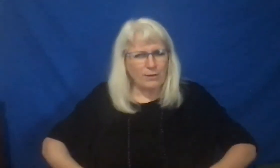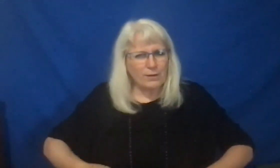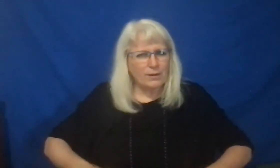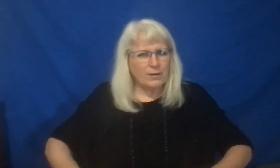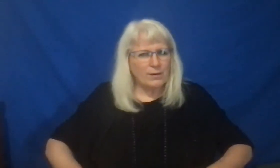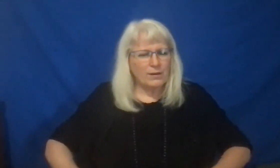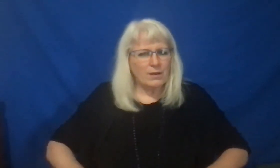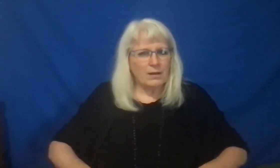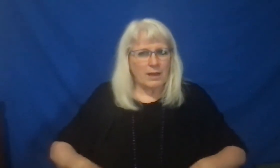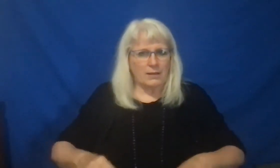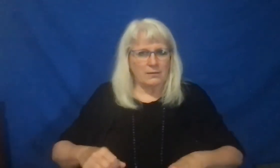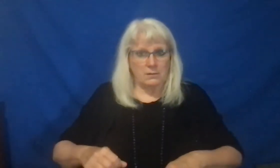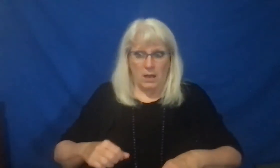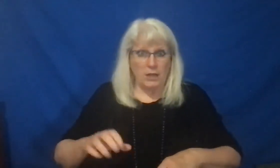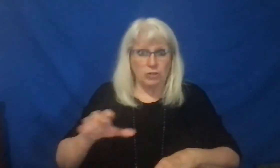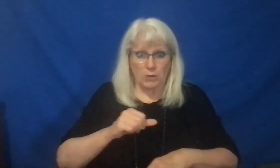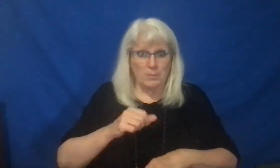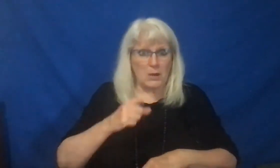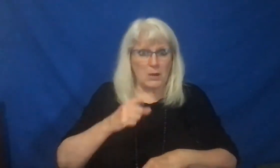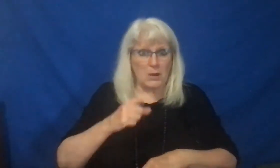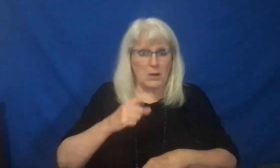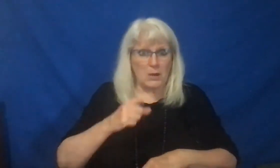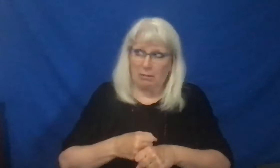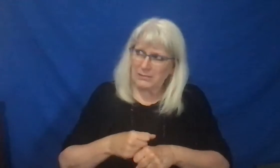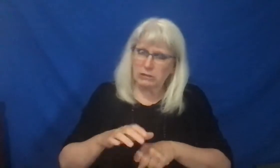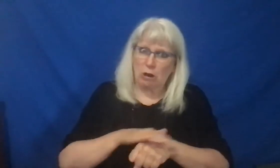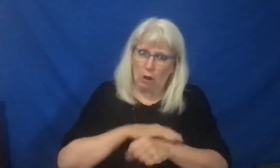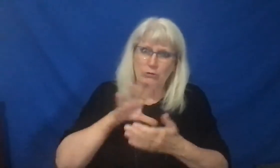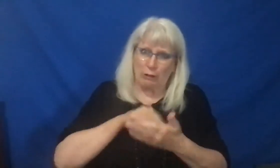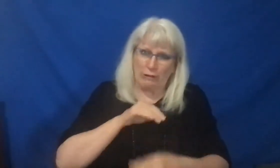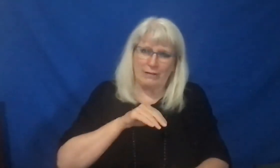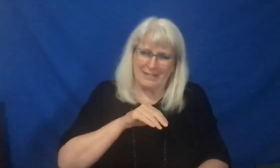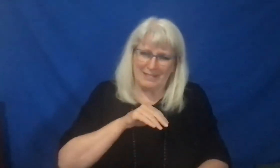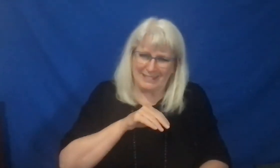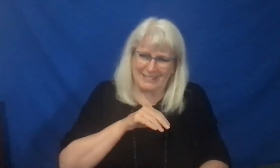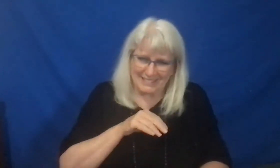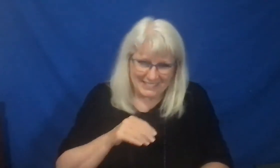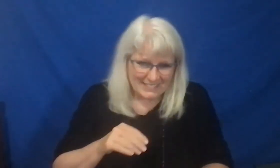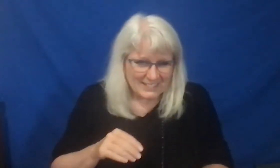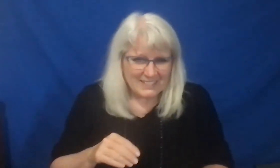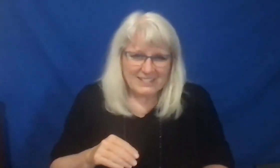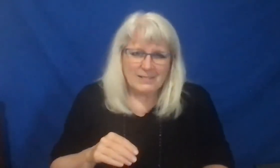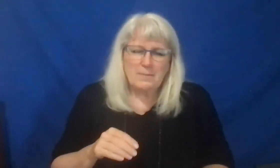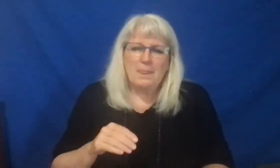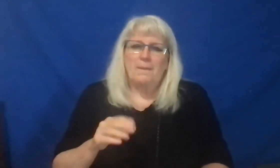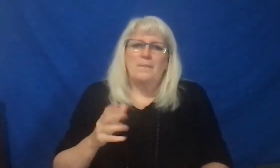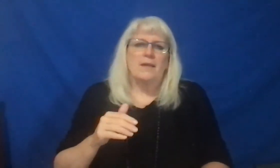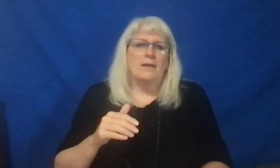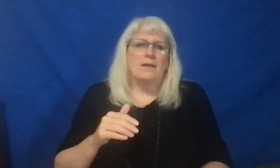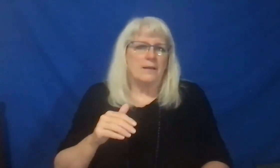whole year. I'm pretty slow, in terms not just the reading and the understanding, but